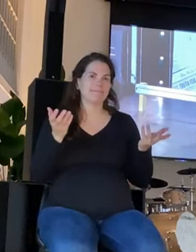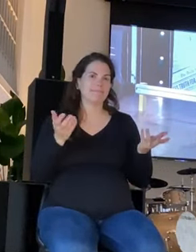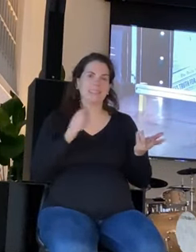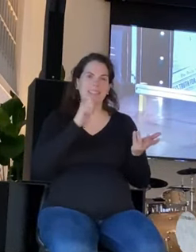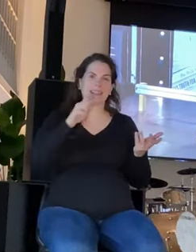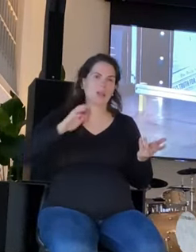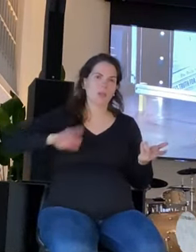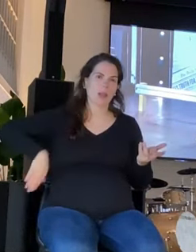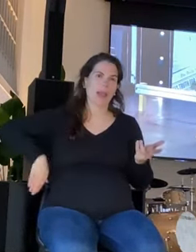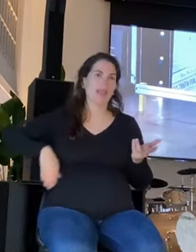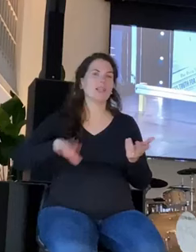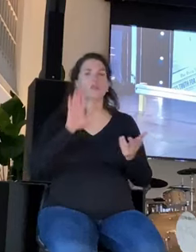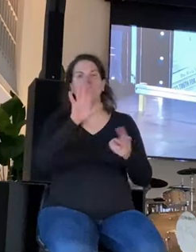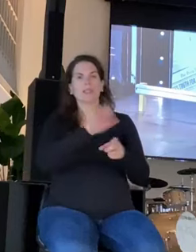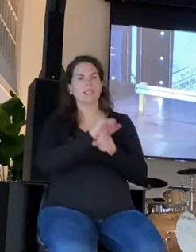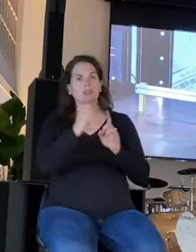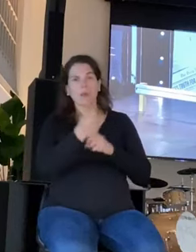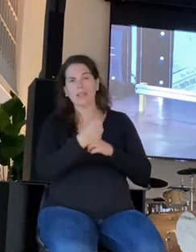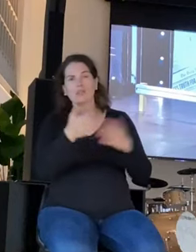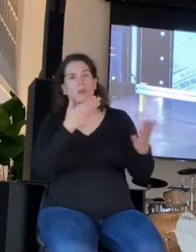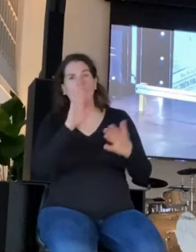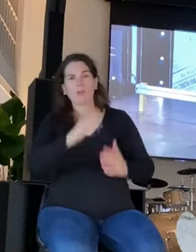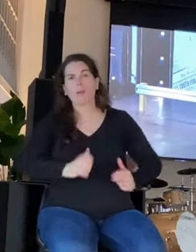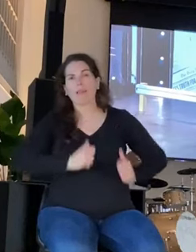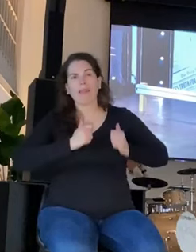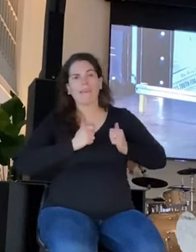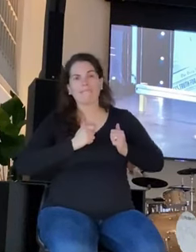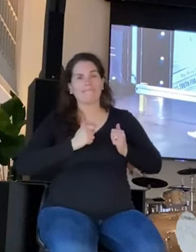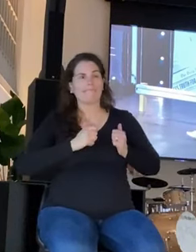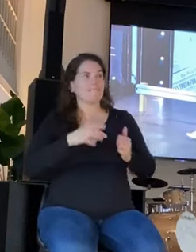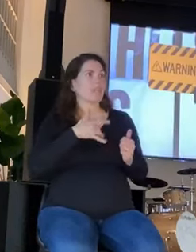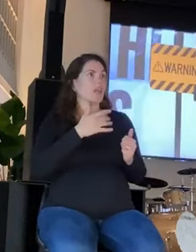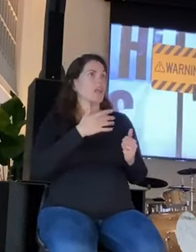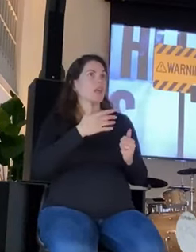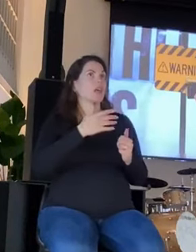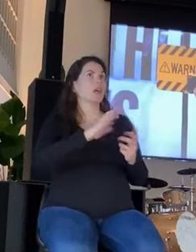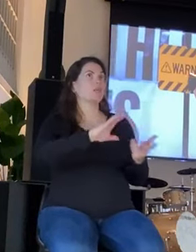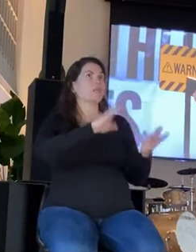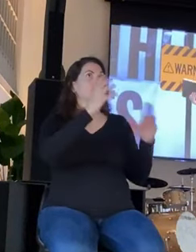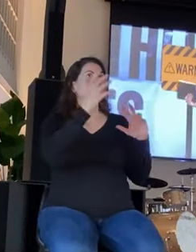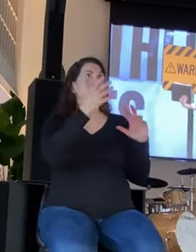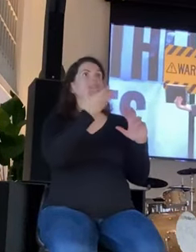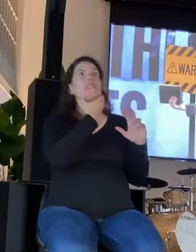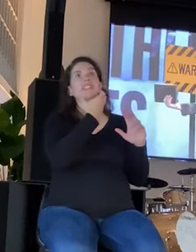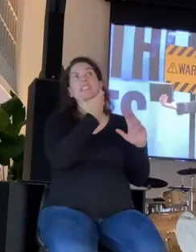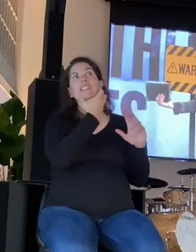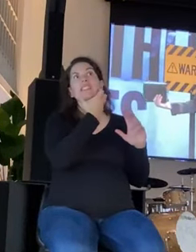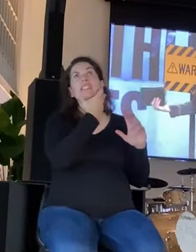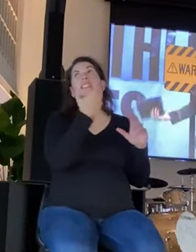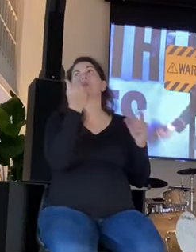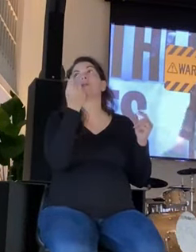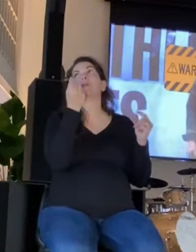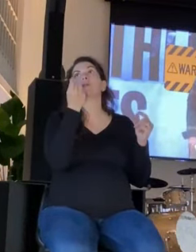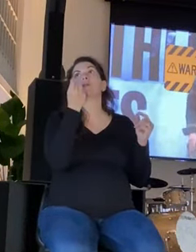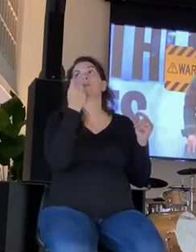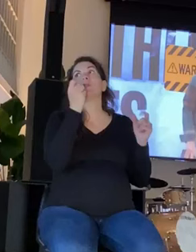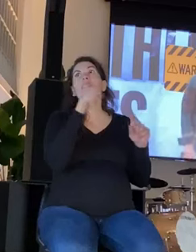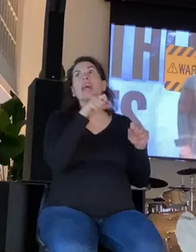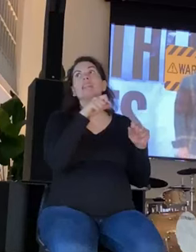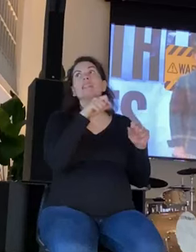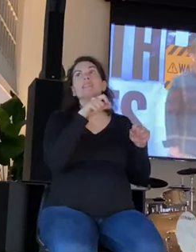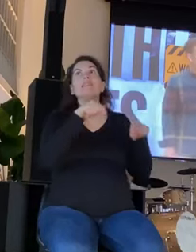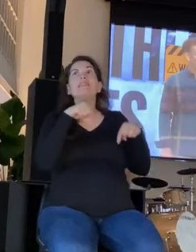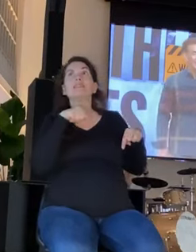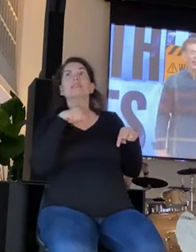No, not too late. Maybe you ignored the warning signs and the keep out signs, but you just went in anyway. Is it too late?